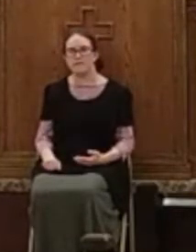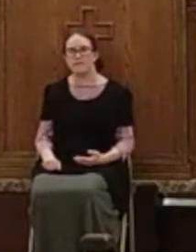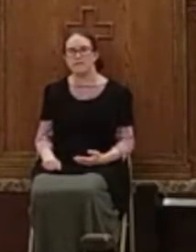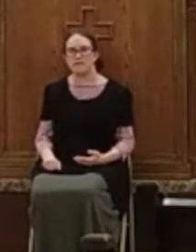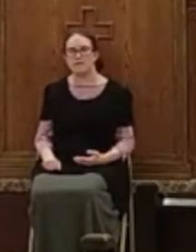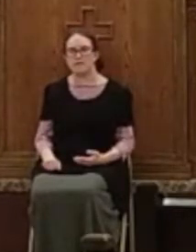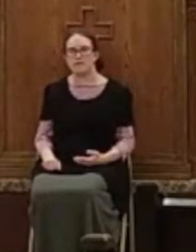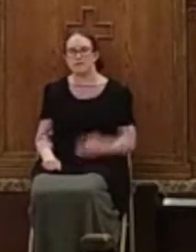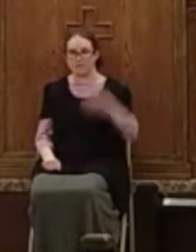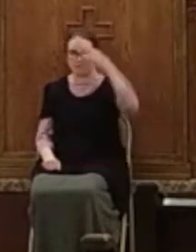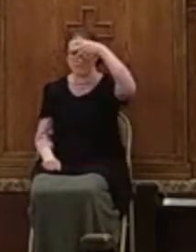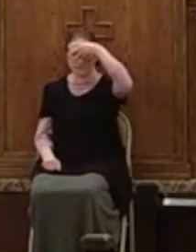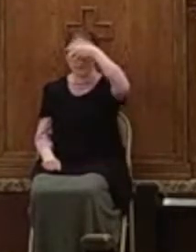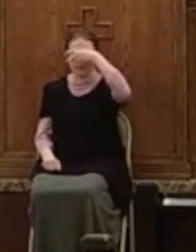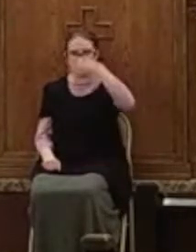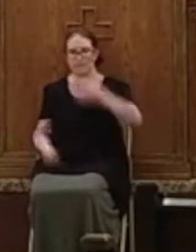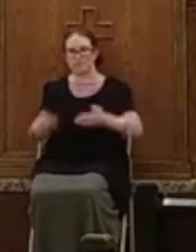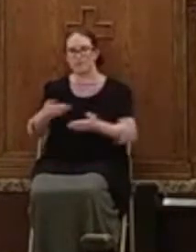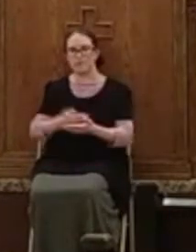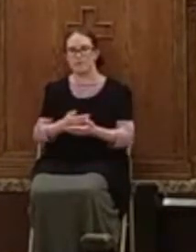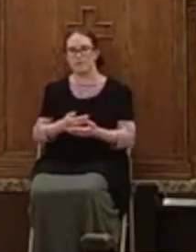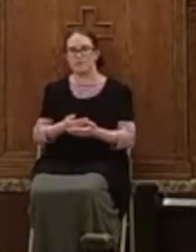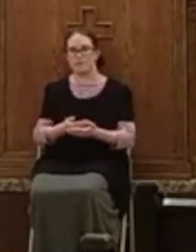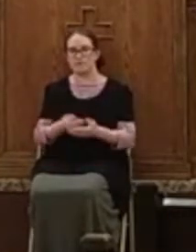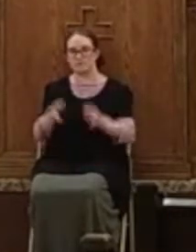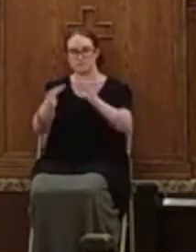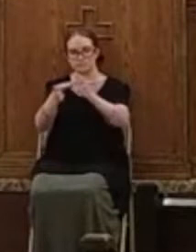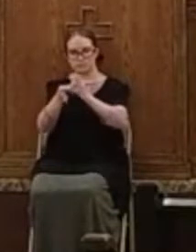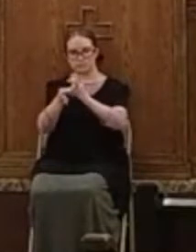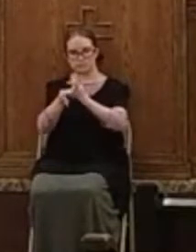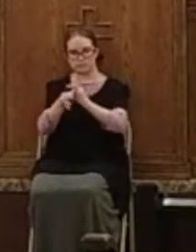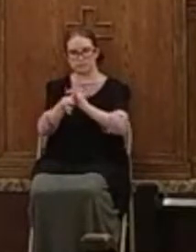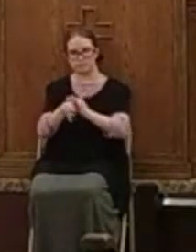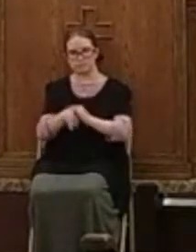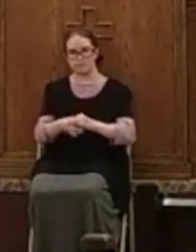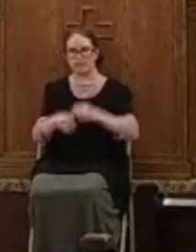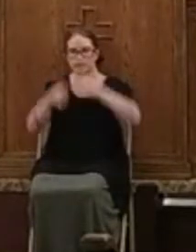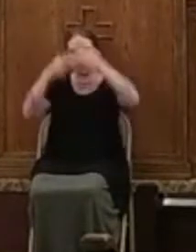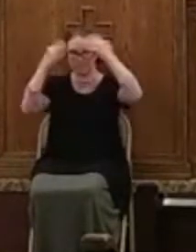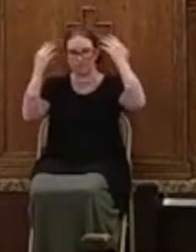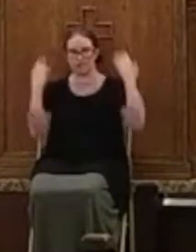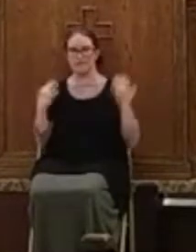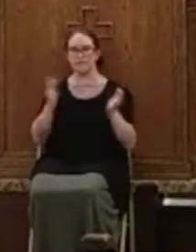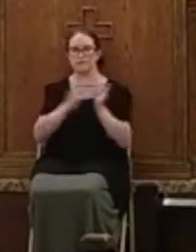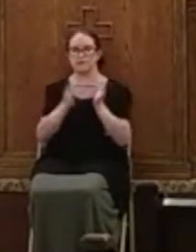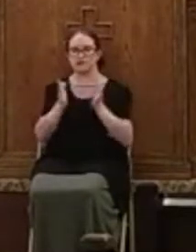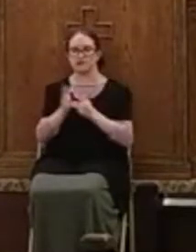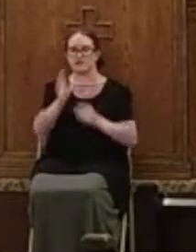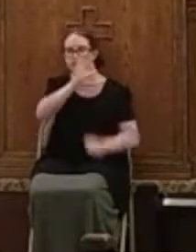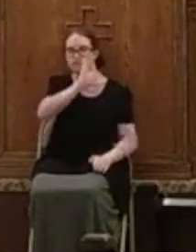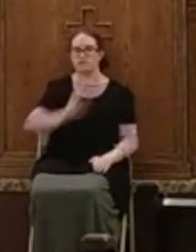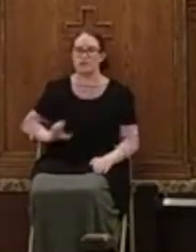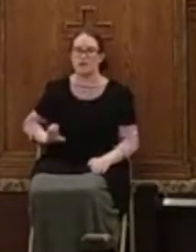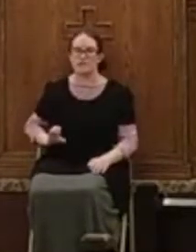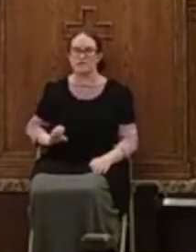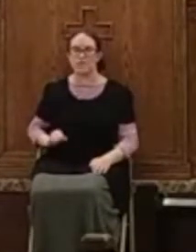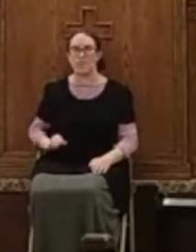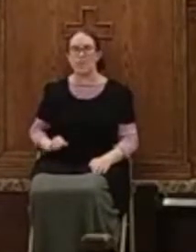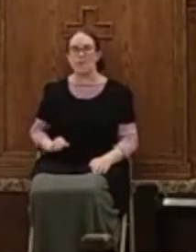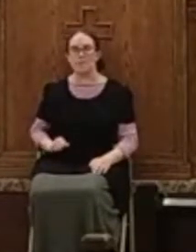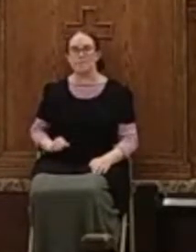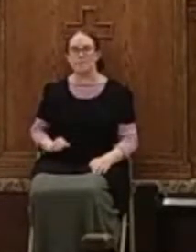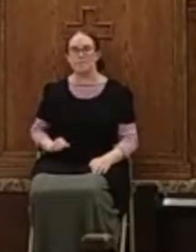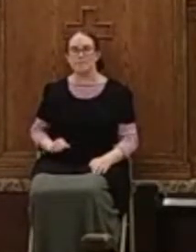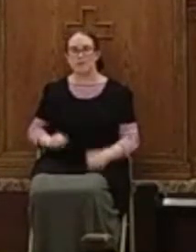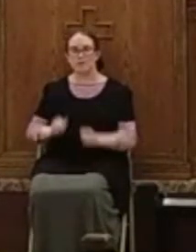that the veil of the new covenant, amen, was the body of Jesus Christ that